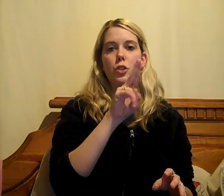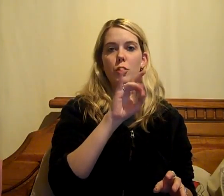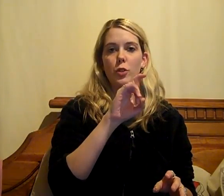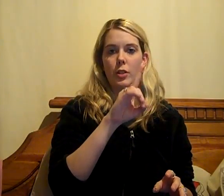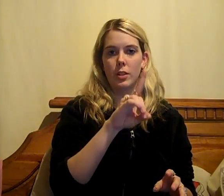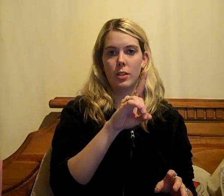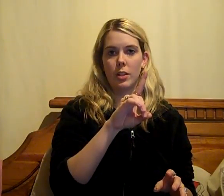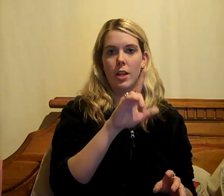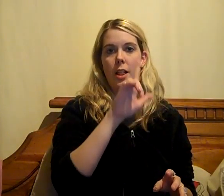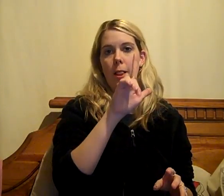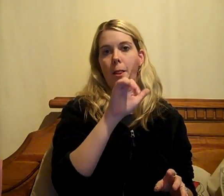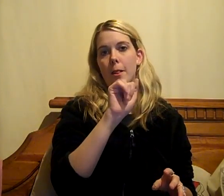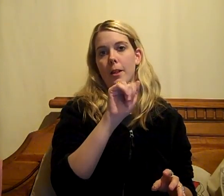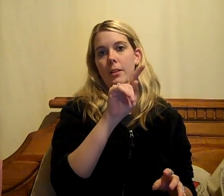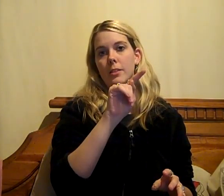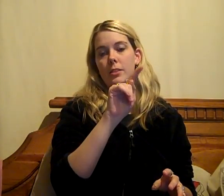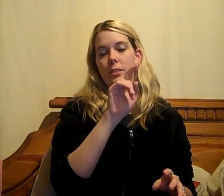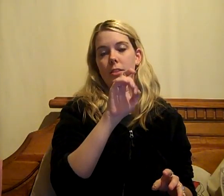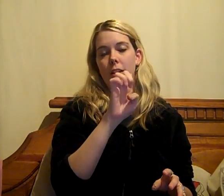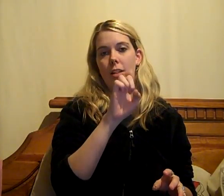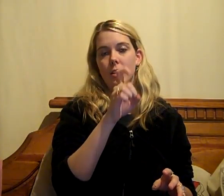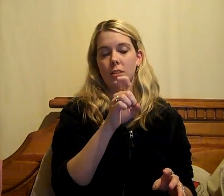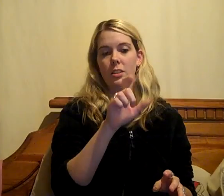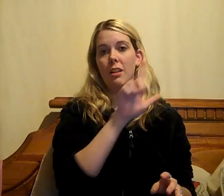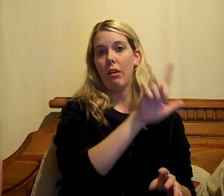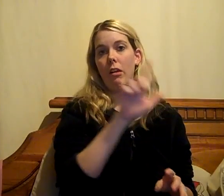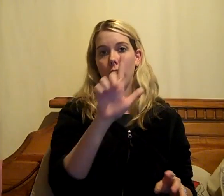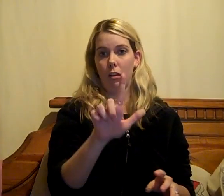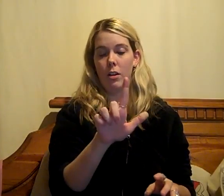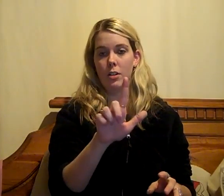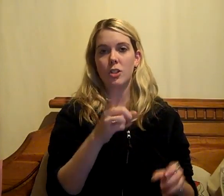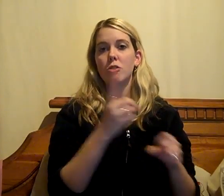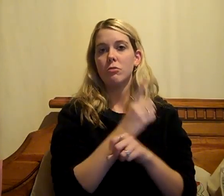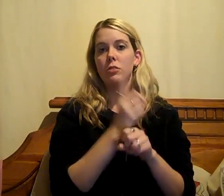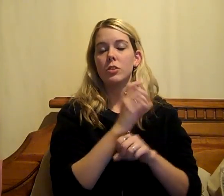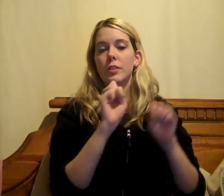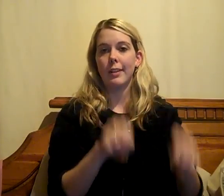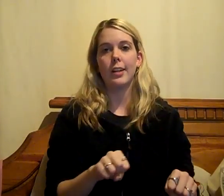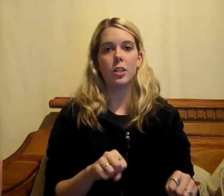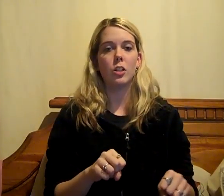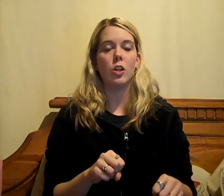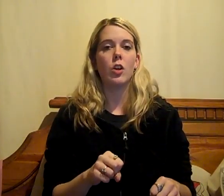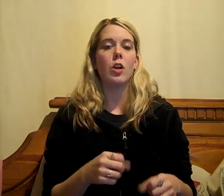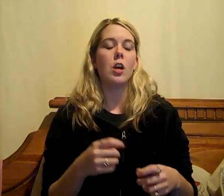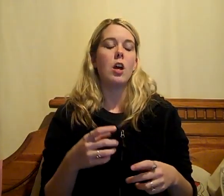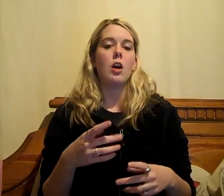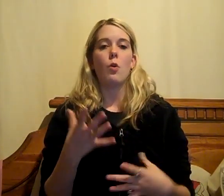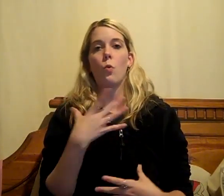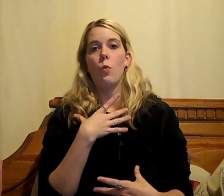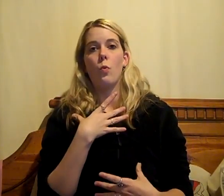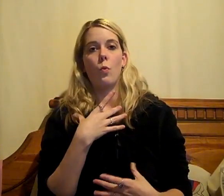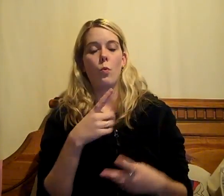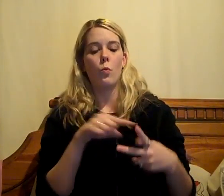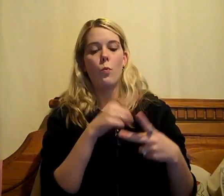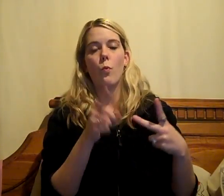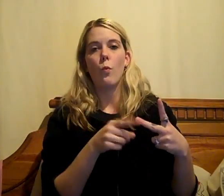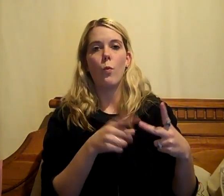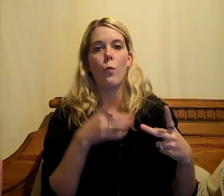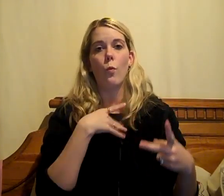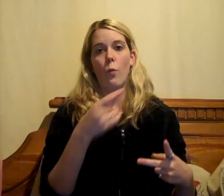something you want to do. Or you can use the same eyelash glue and just put some more over top of this.